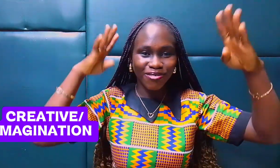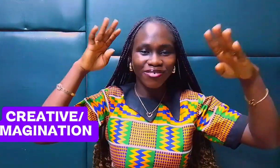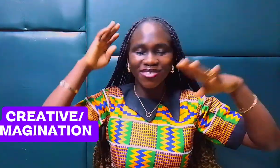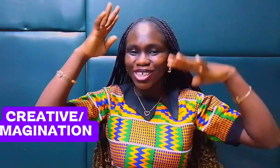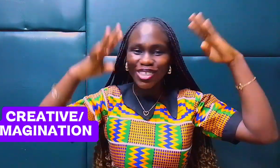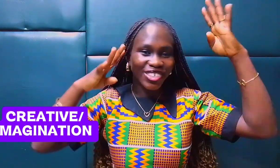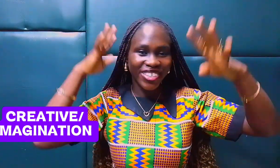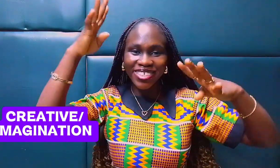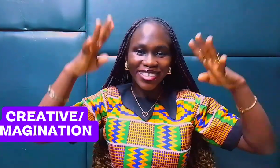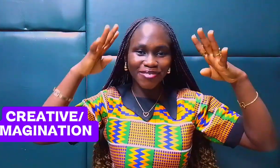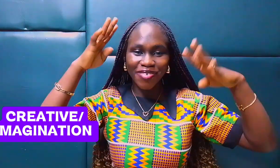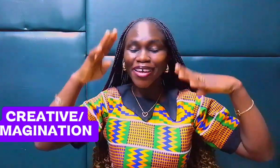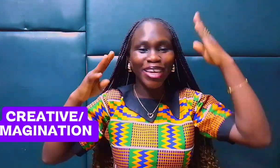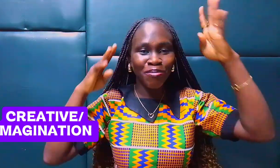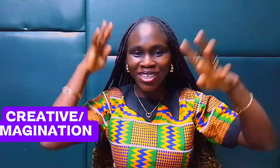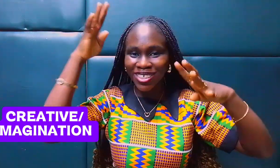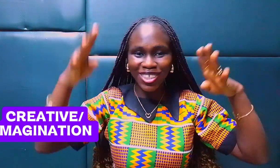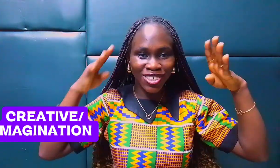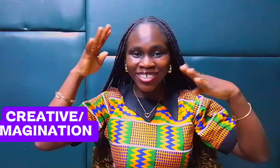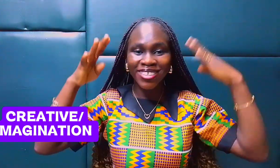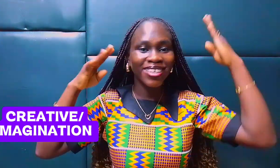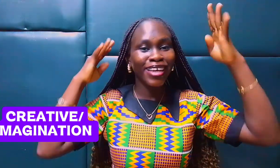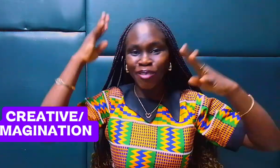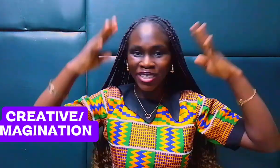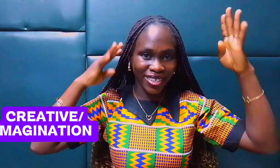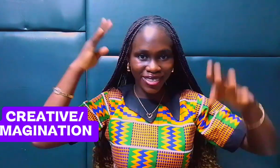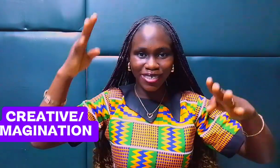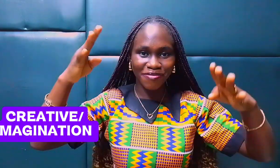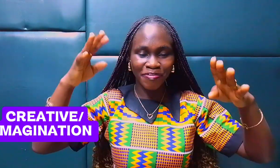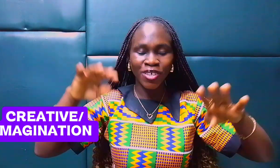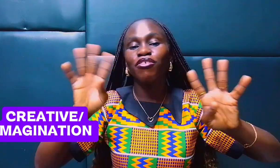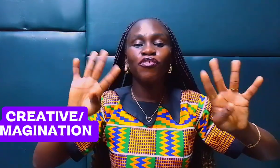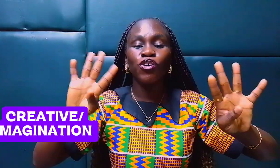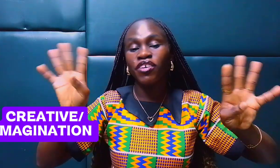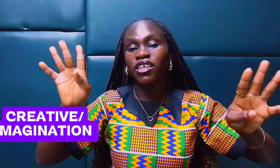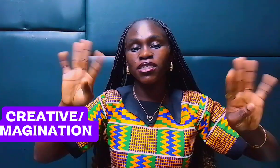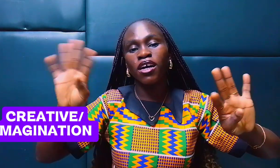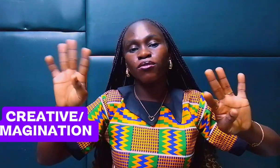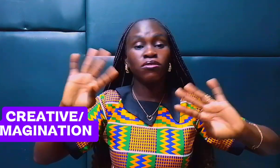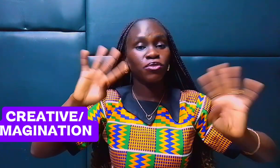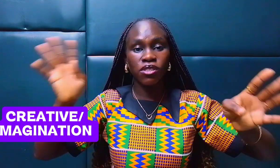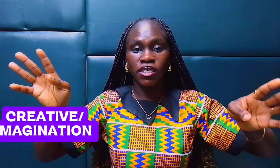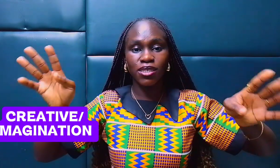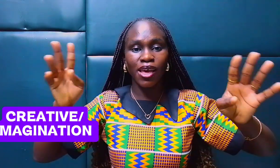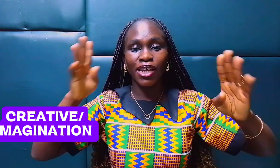Creative, creative. Imagination, imaginative. Have your four fingers out on both hands